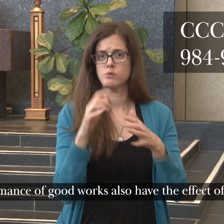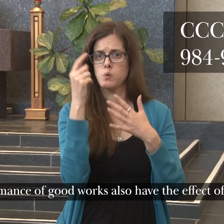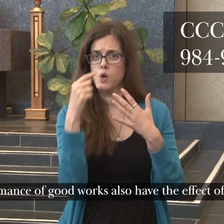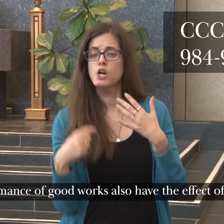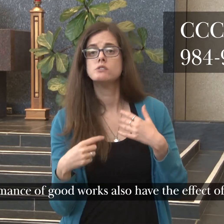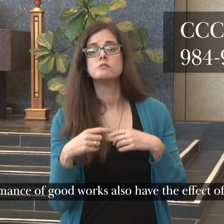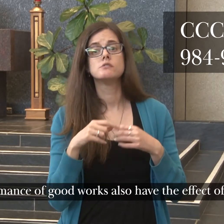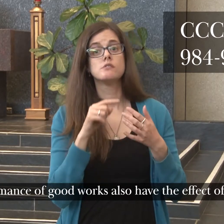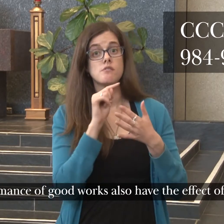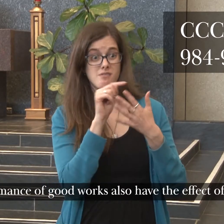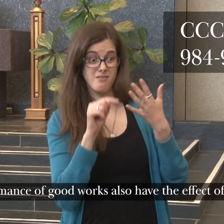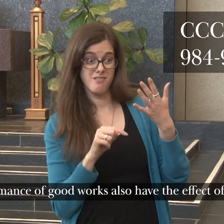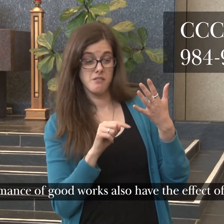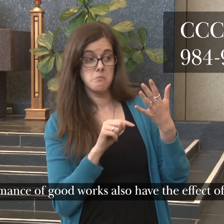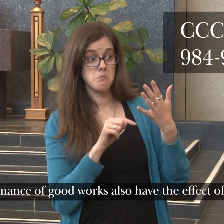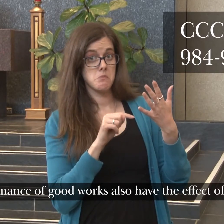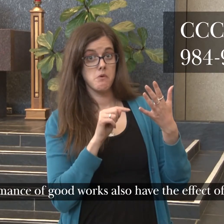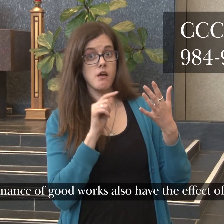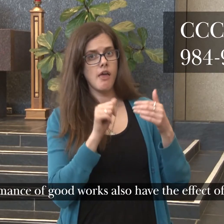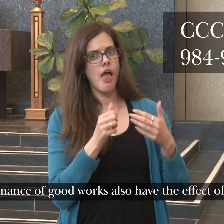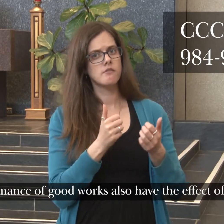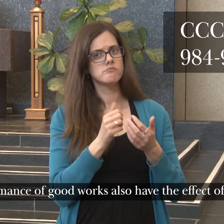also have the effect of forgiving sins.